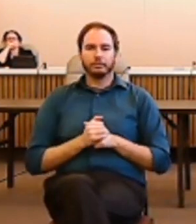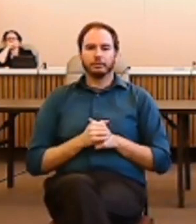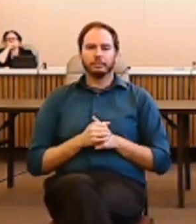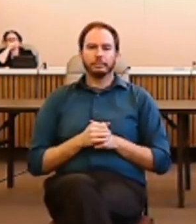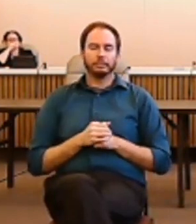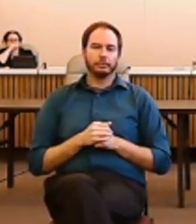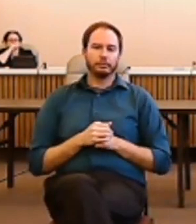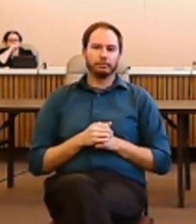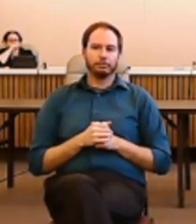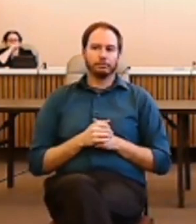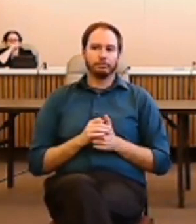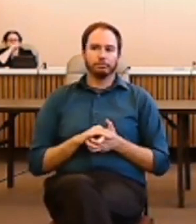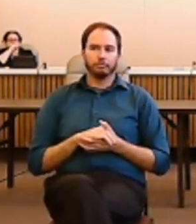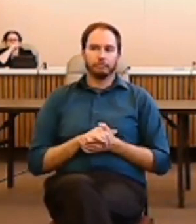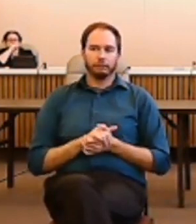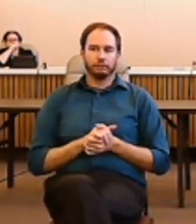And